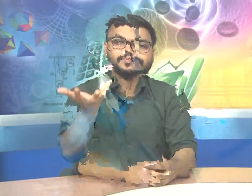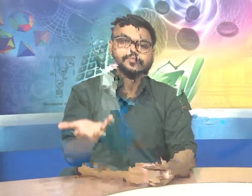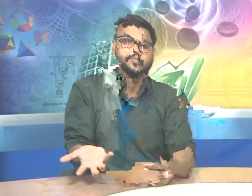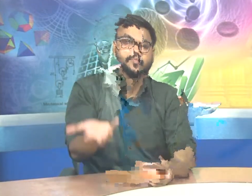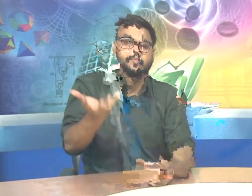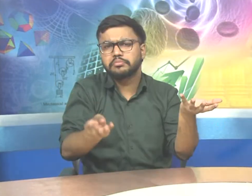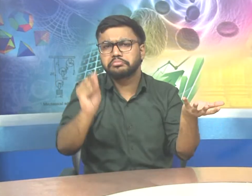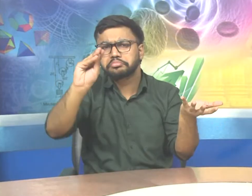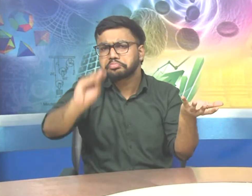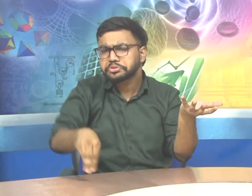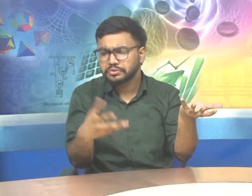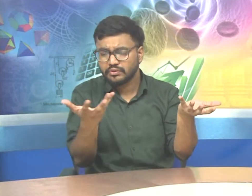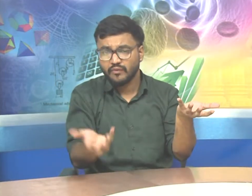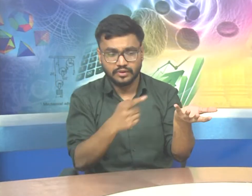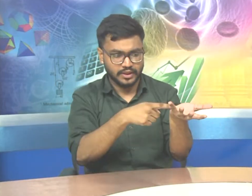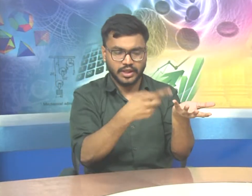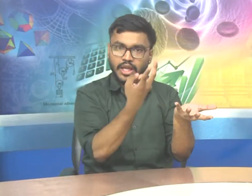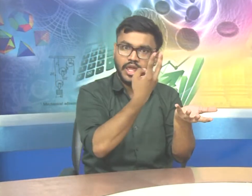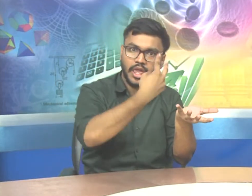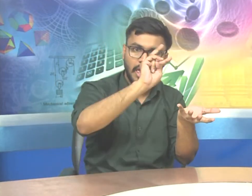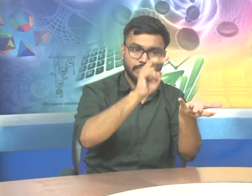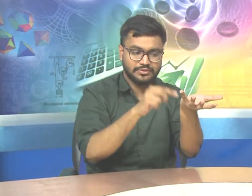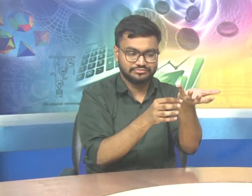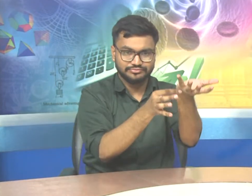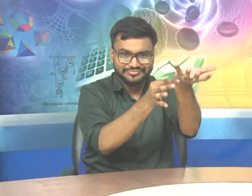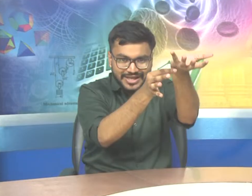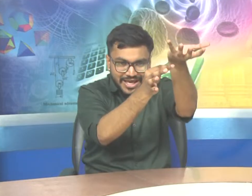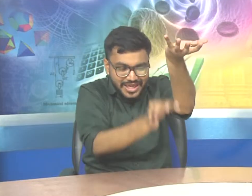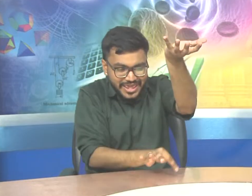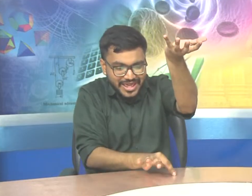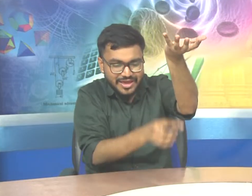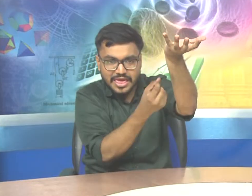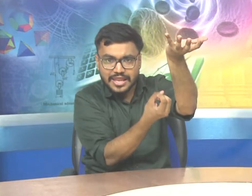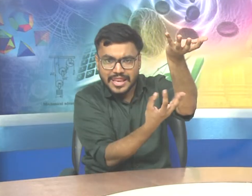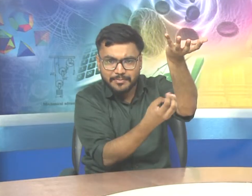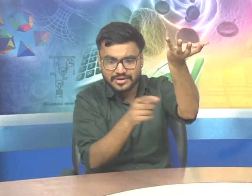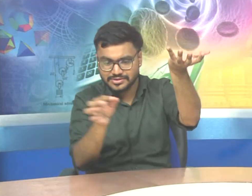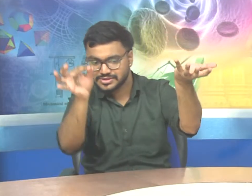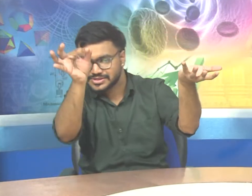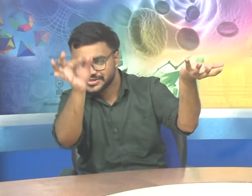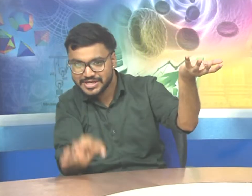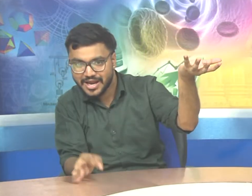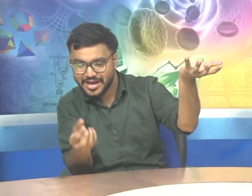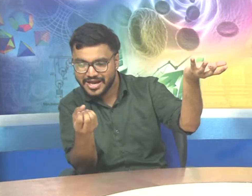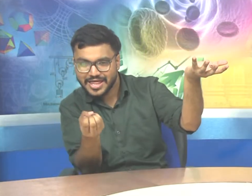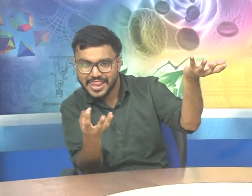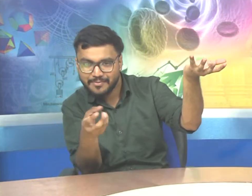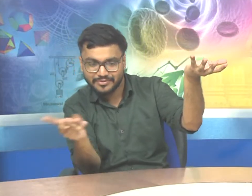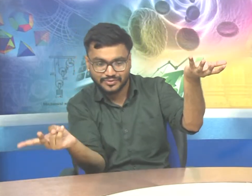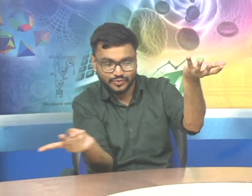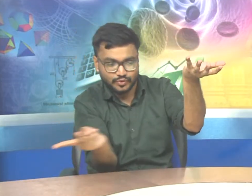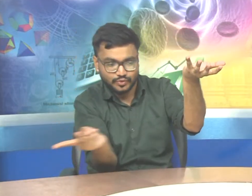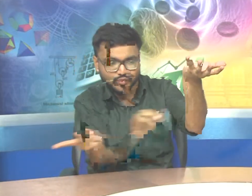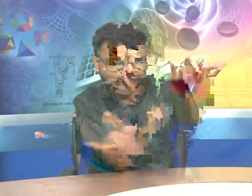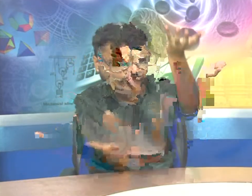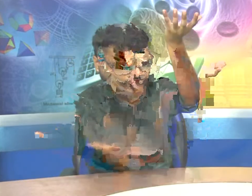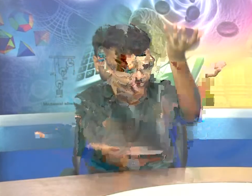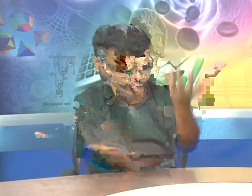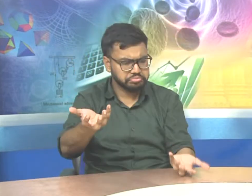Has more potential energy than a lighter one at the same height. Here you can see